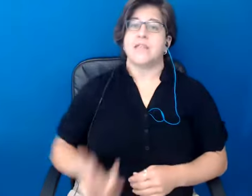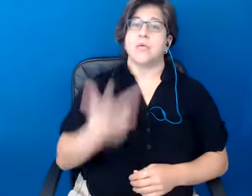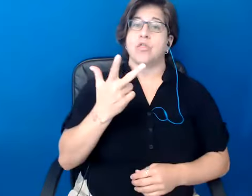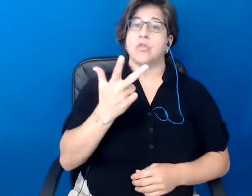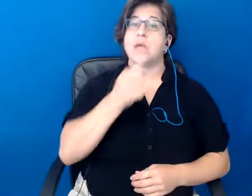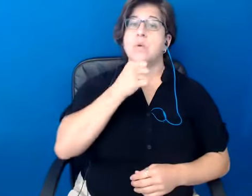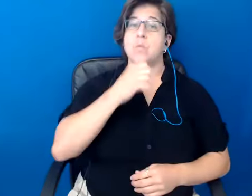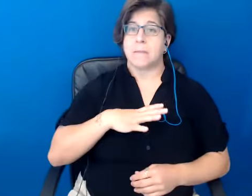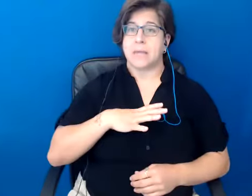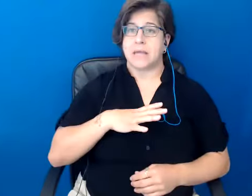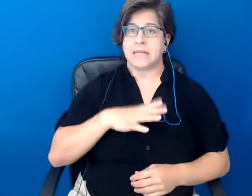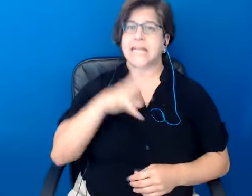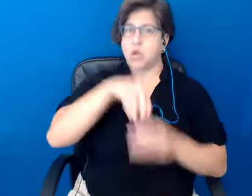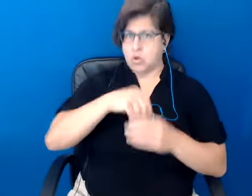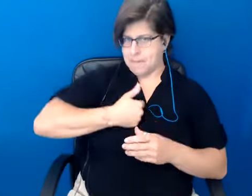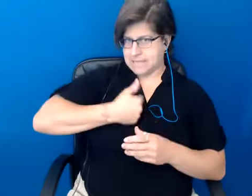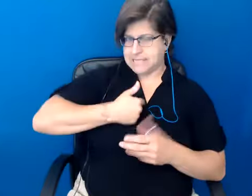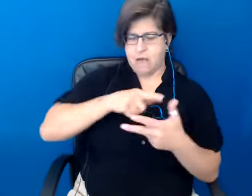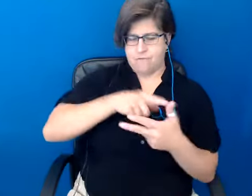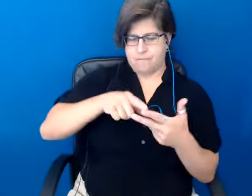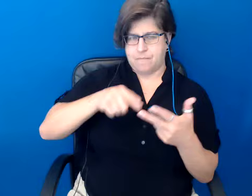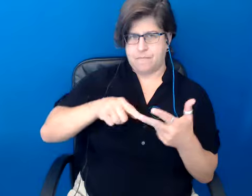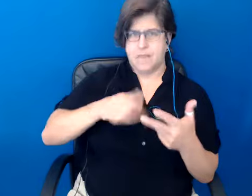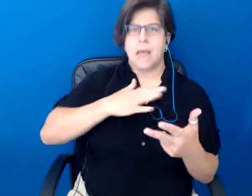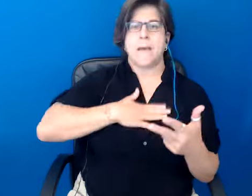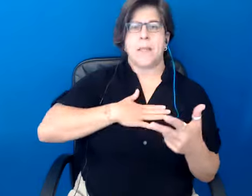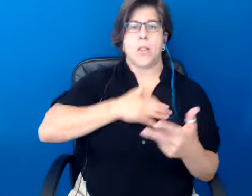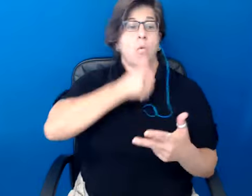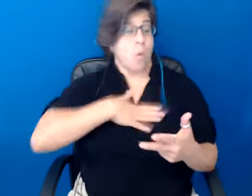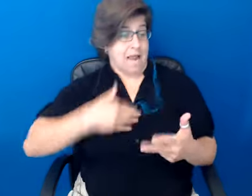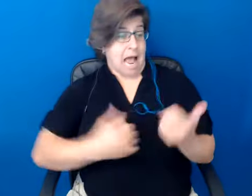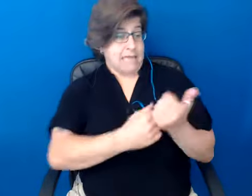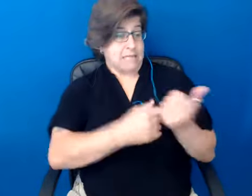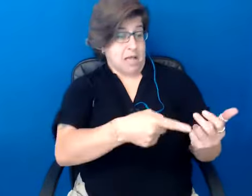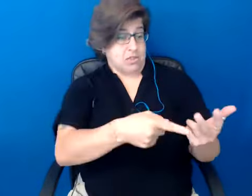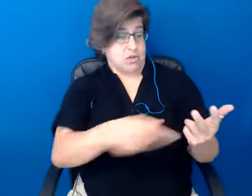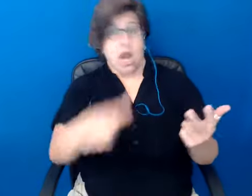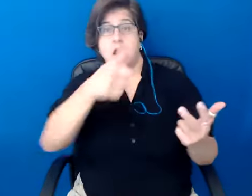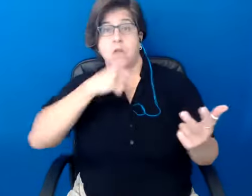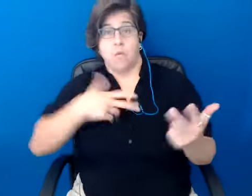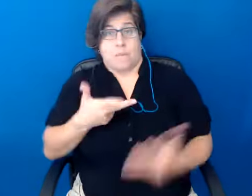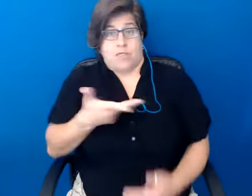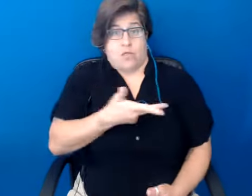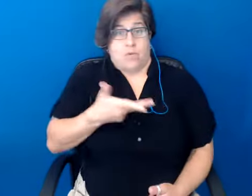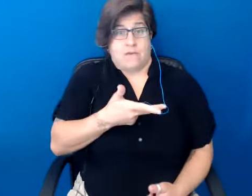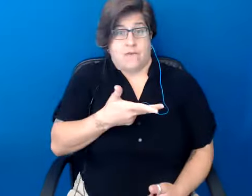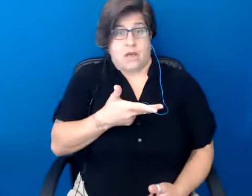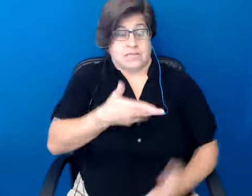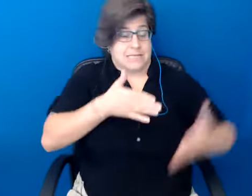sponsor. And following the meeting, there were 3 women, myself included, and